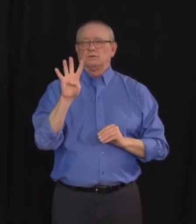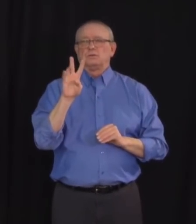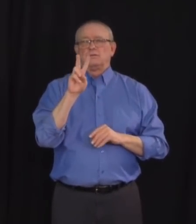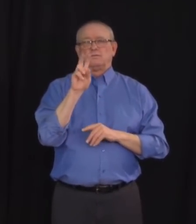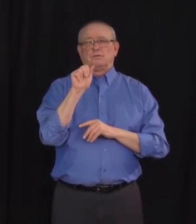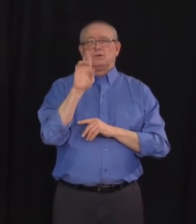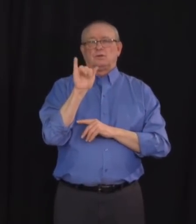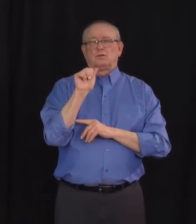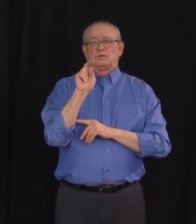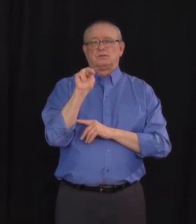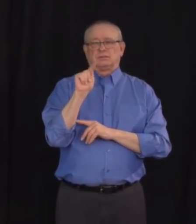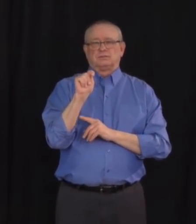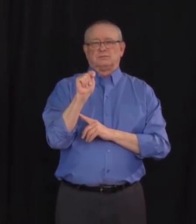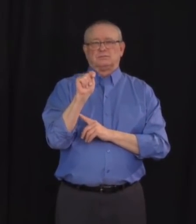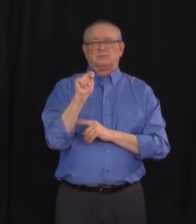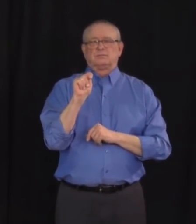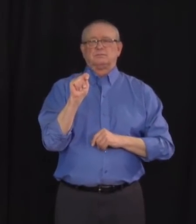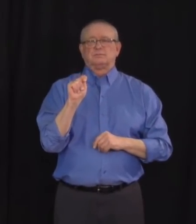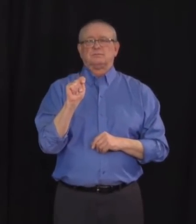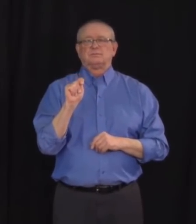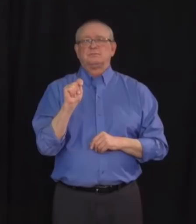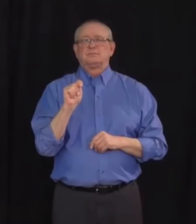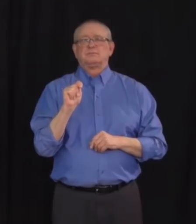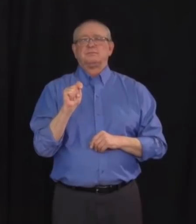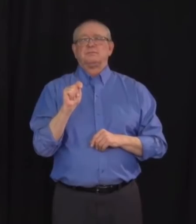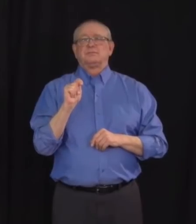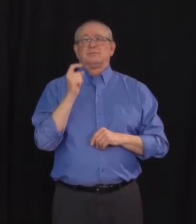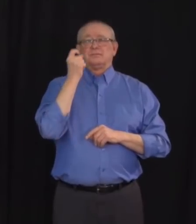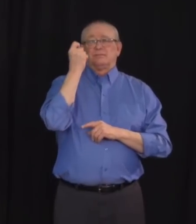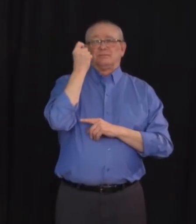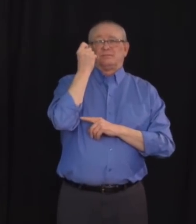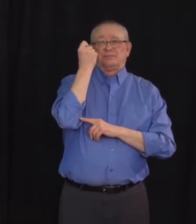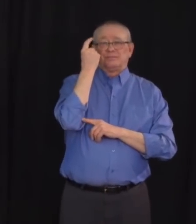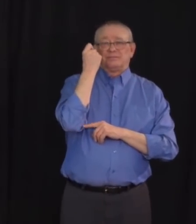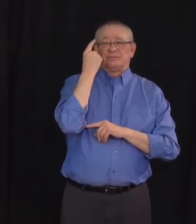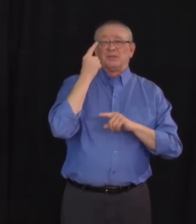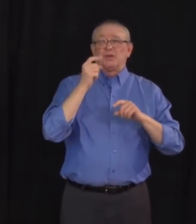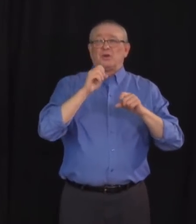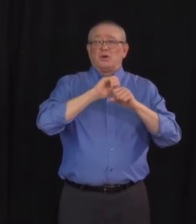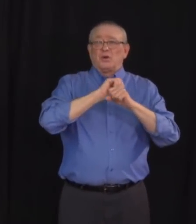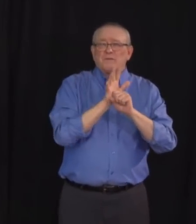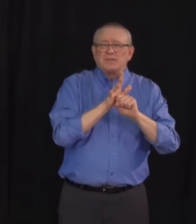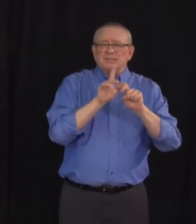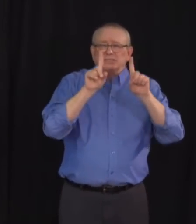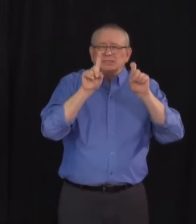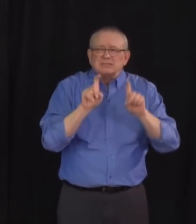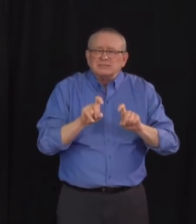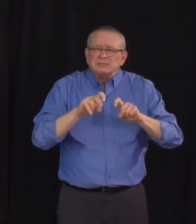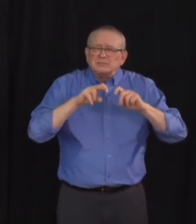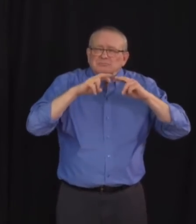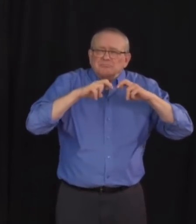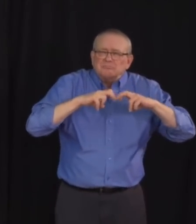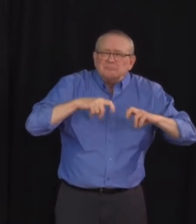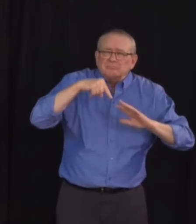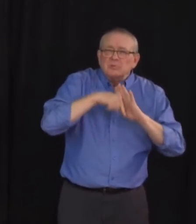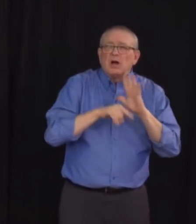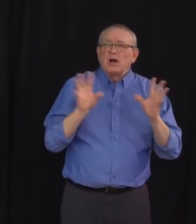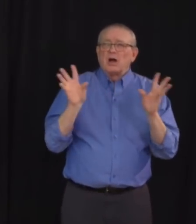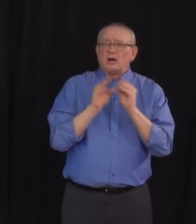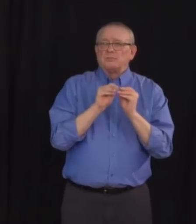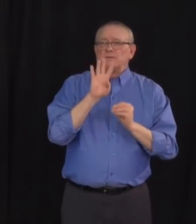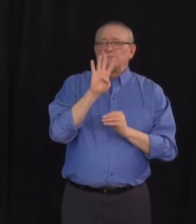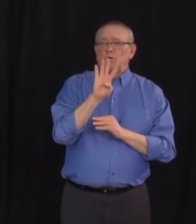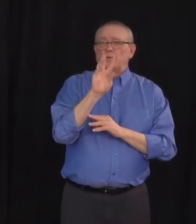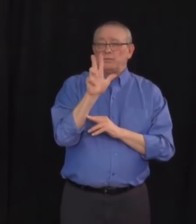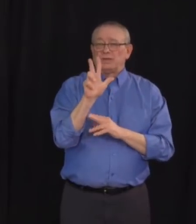than 43,000 cases of COVID-19 were detected in our province. This means that variant